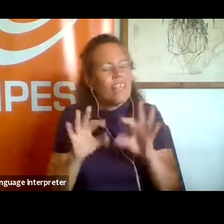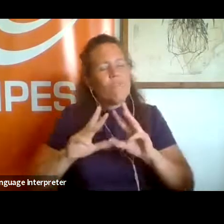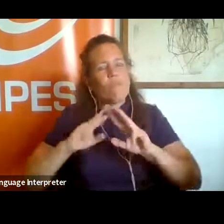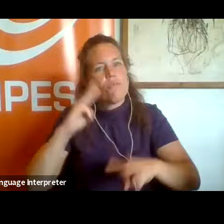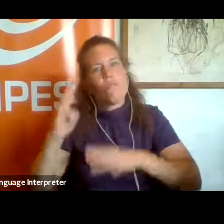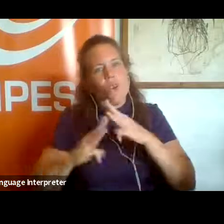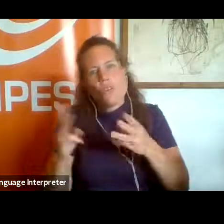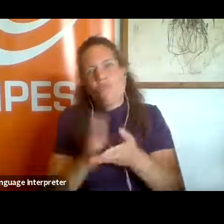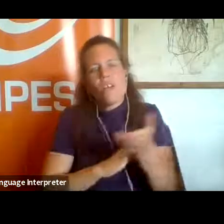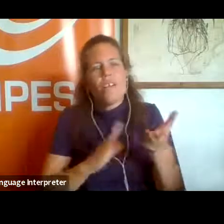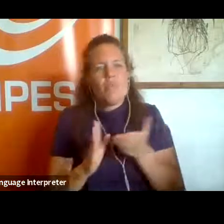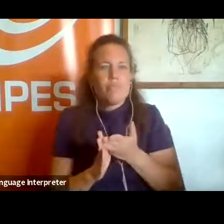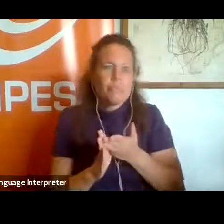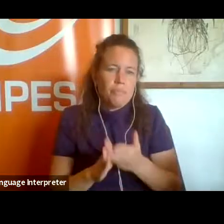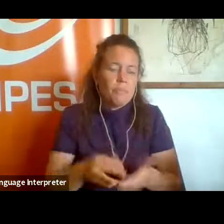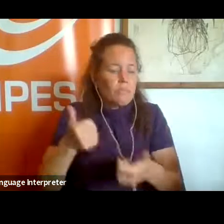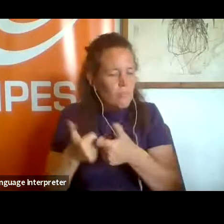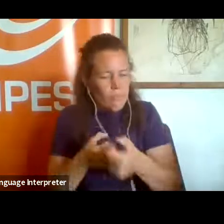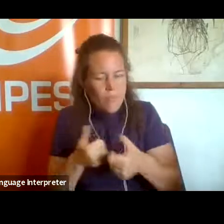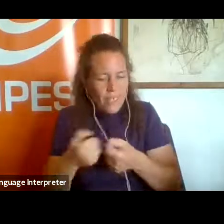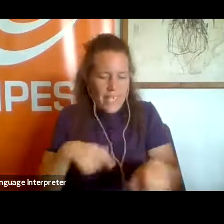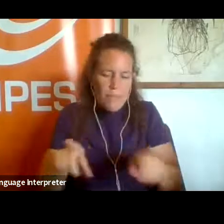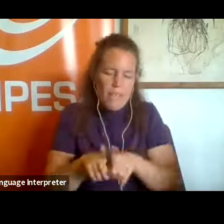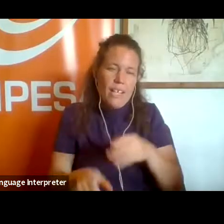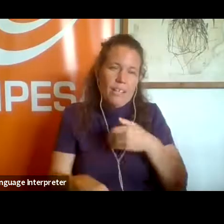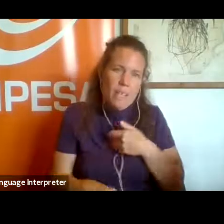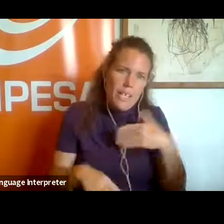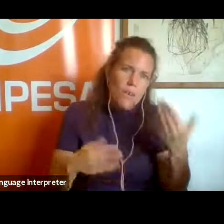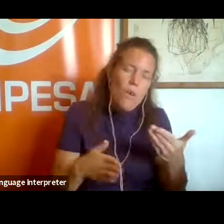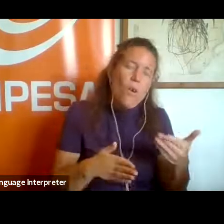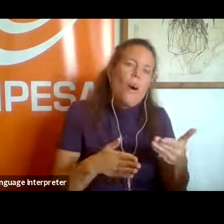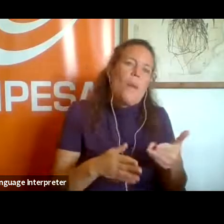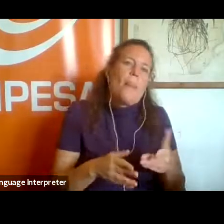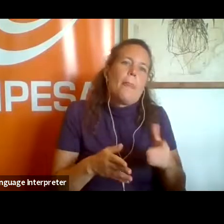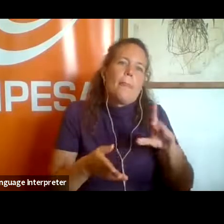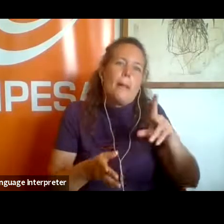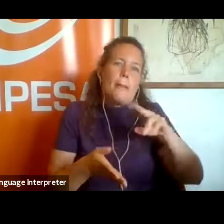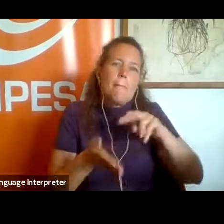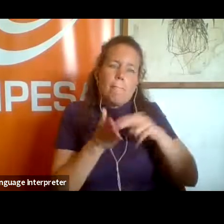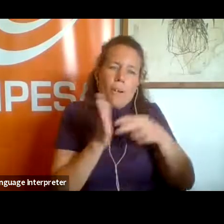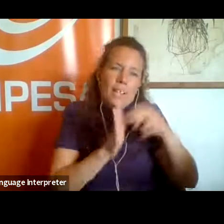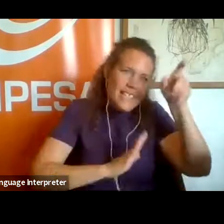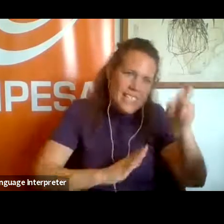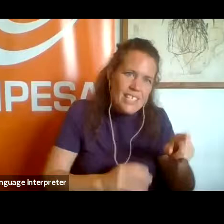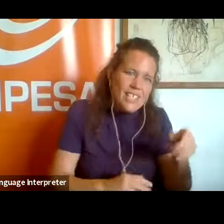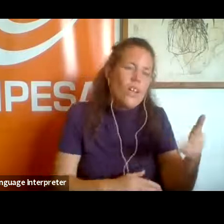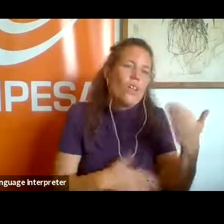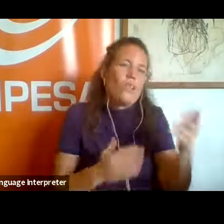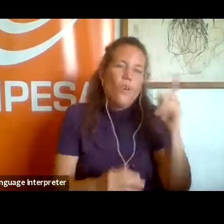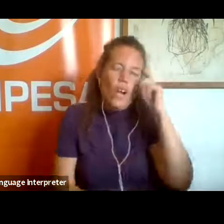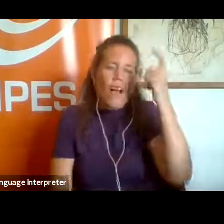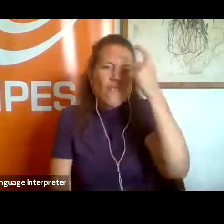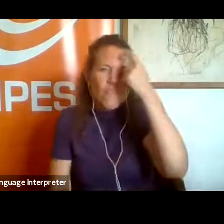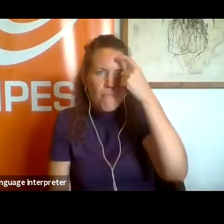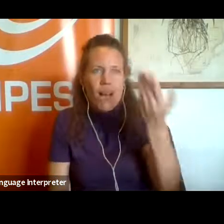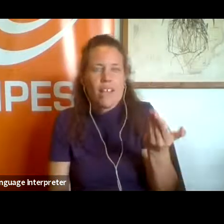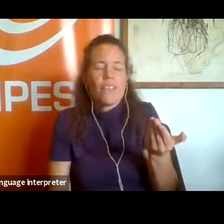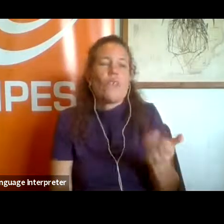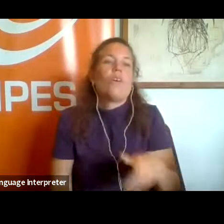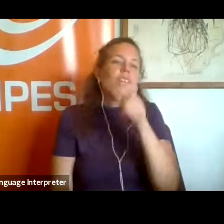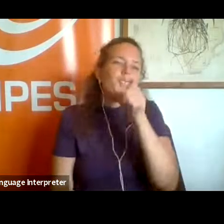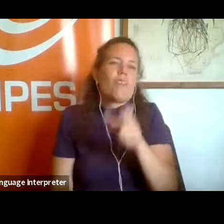you're a gamer like me, or you're a politician, or you're a government, or you're someone